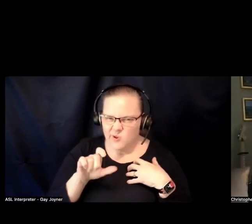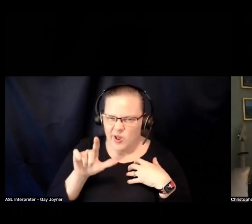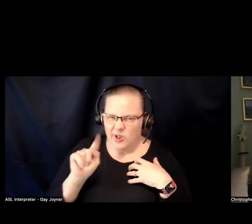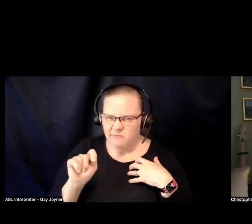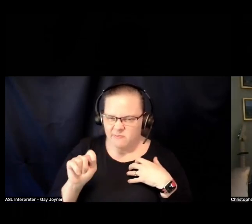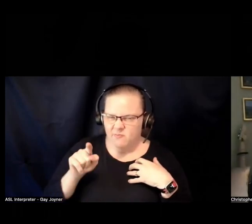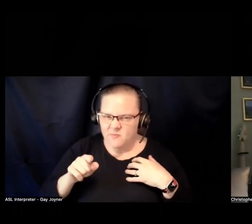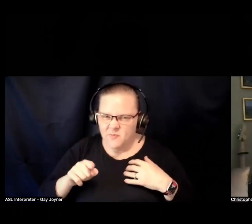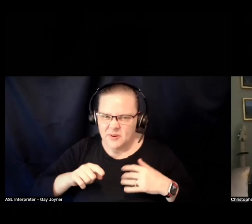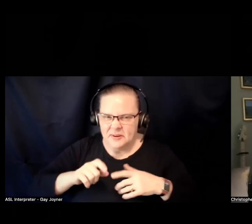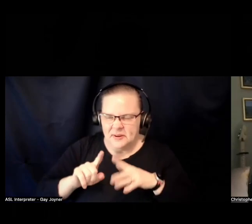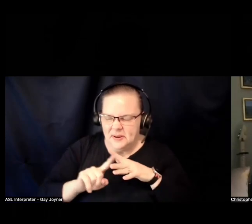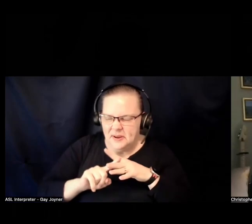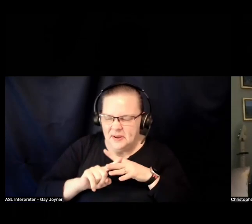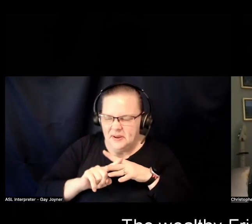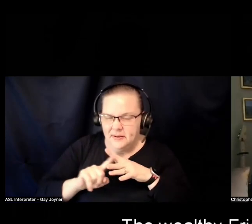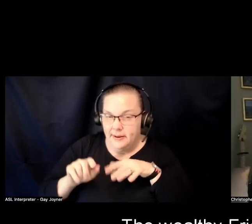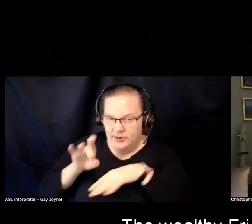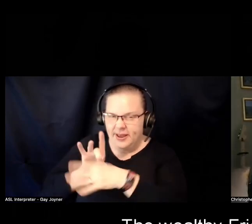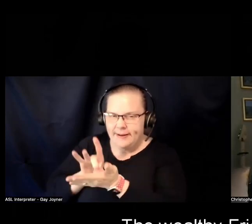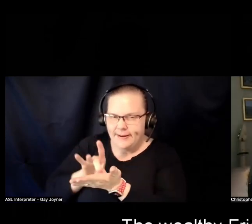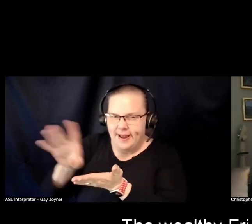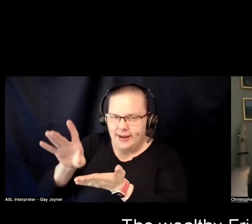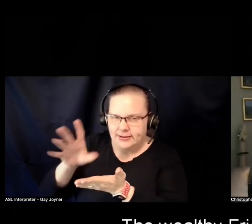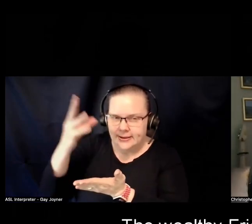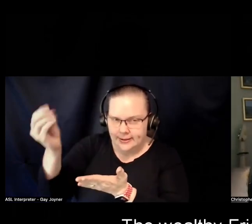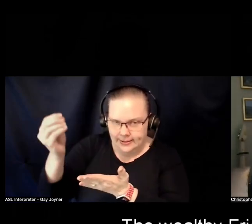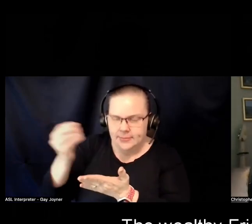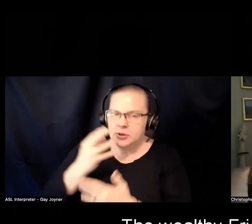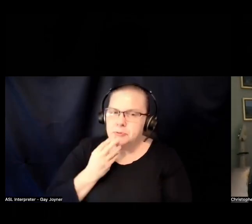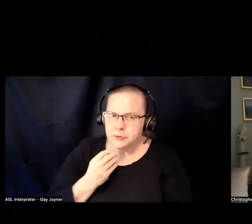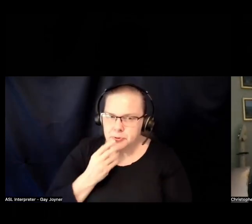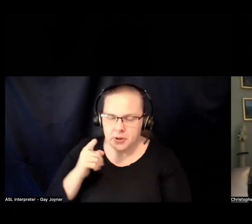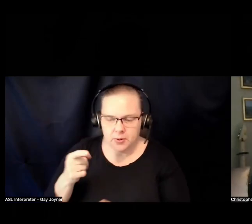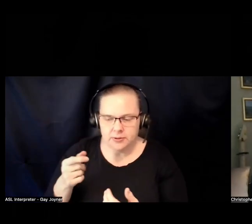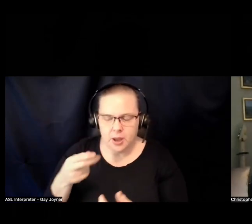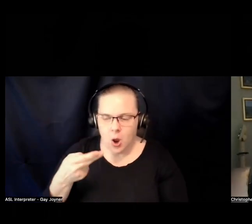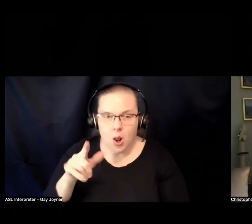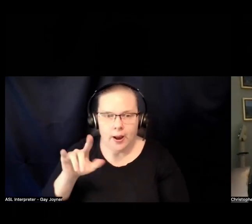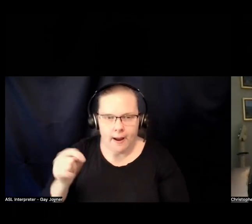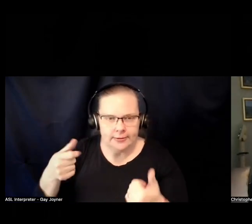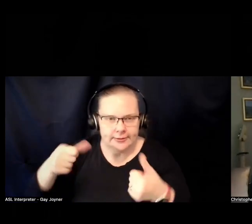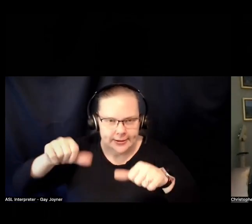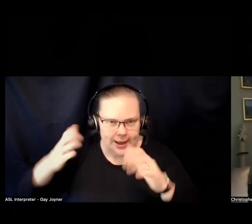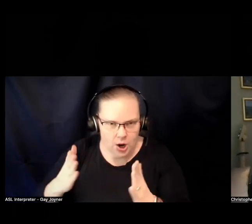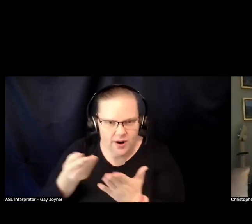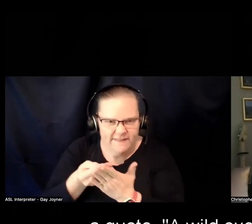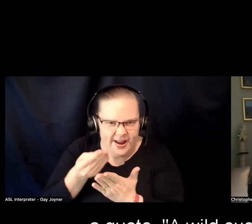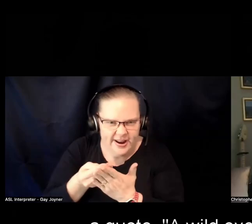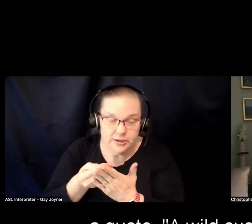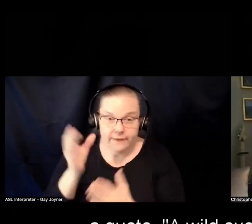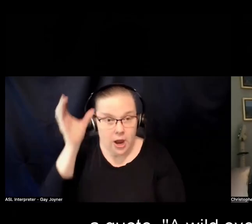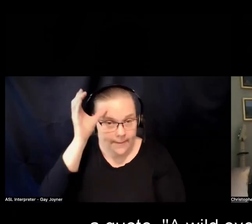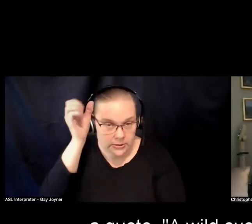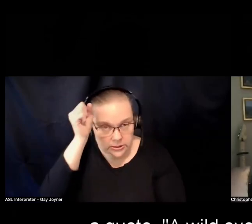self-styled excommunicated Jew. The wealthy Friedman was a Holocaust denier and a financer of common sense, a